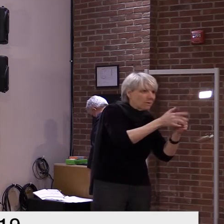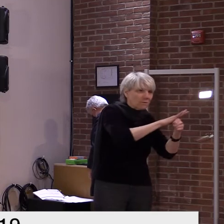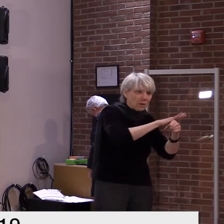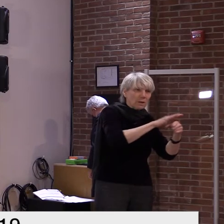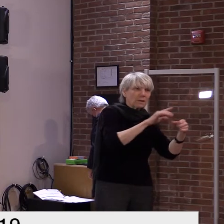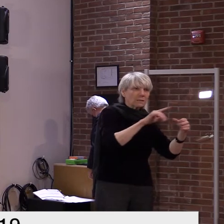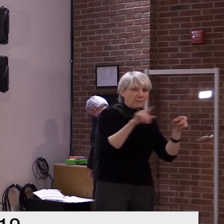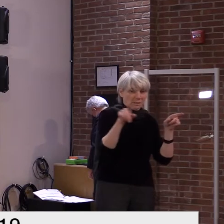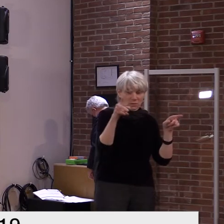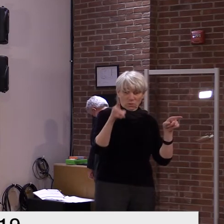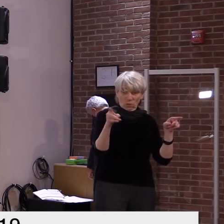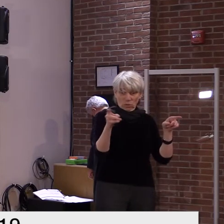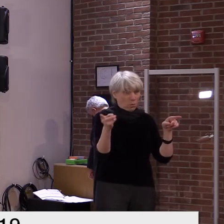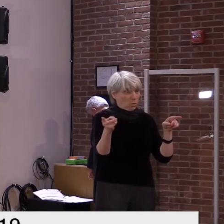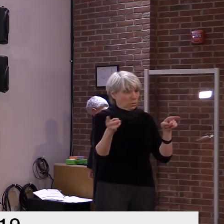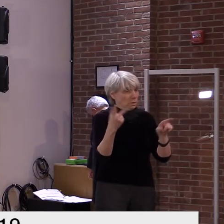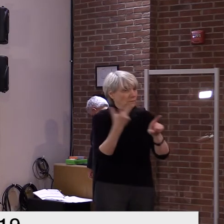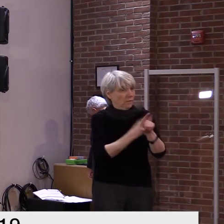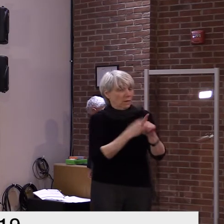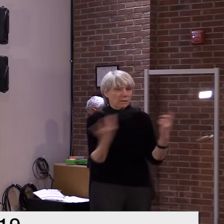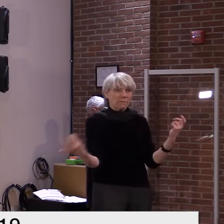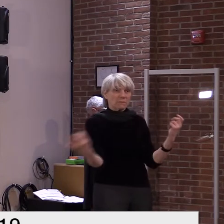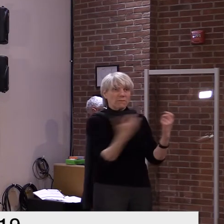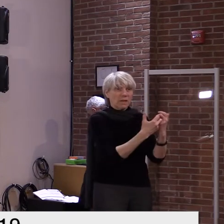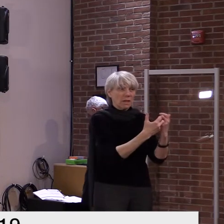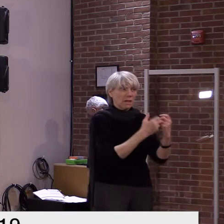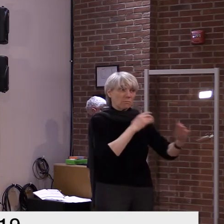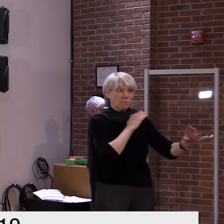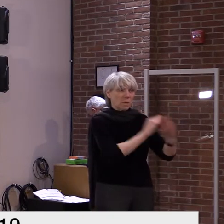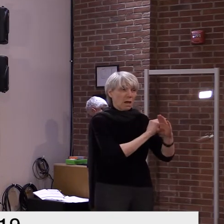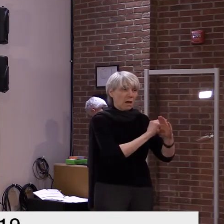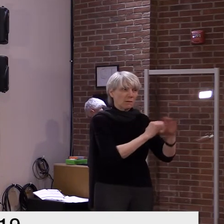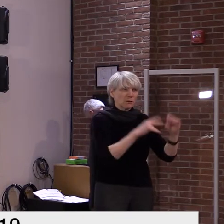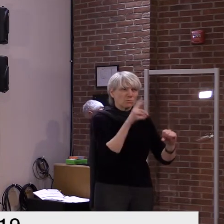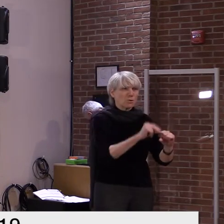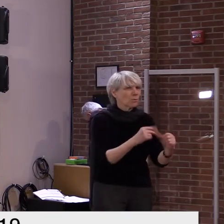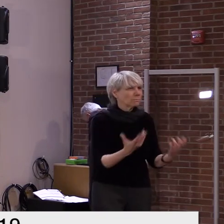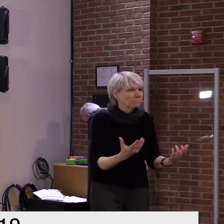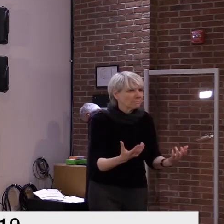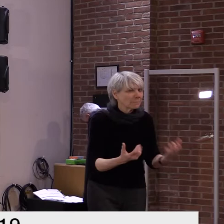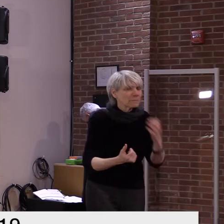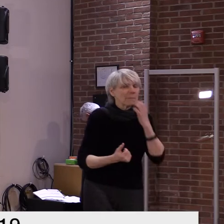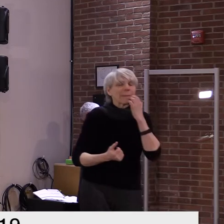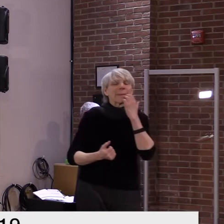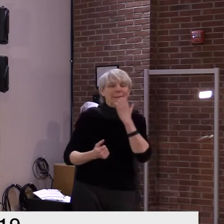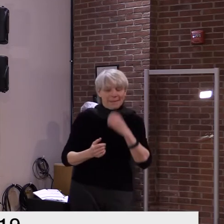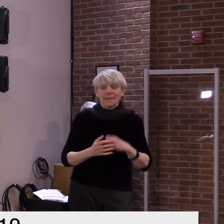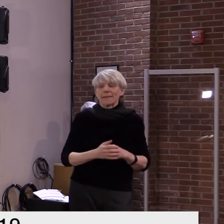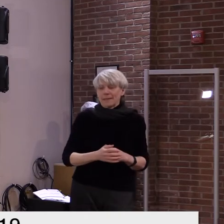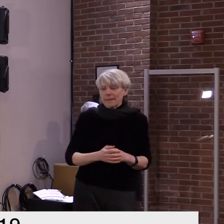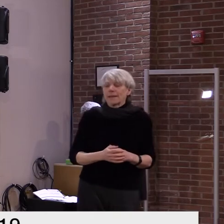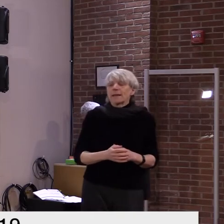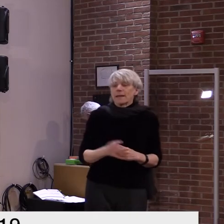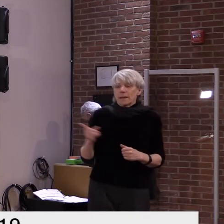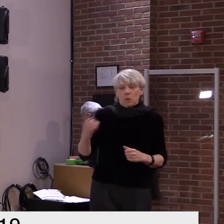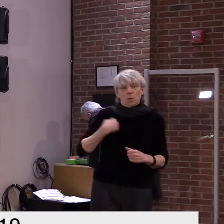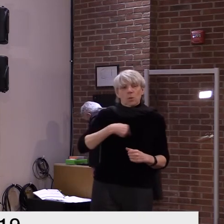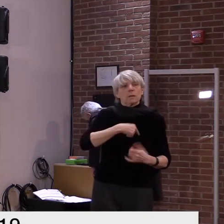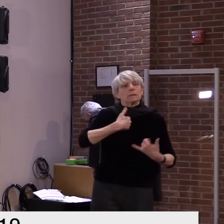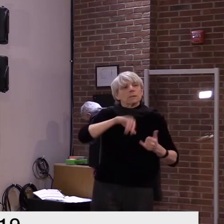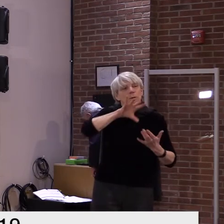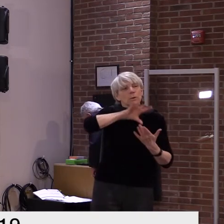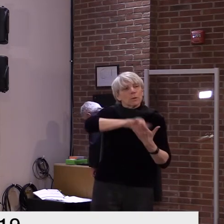to cope with the variant? Yeah, so this is evolving